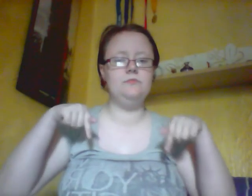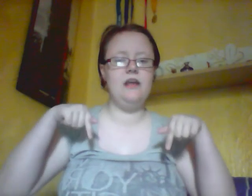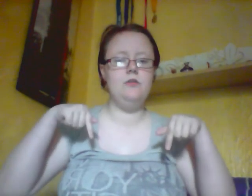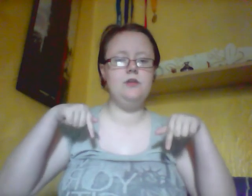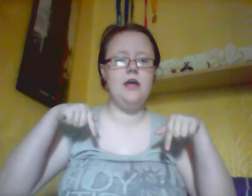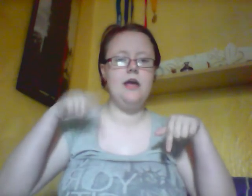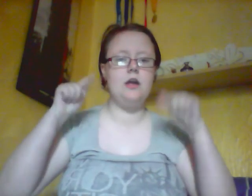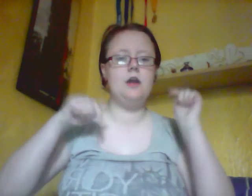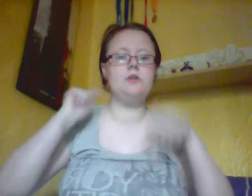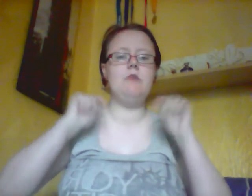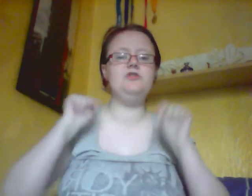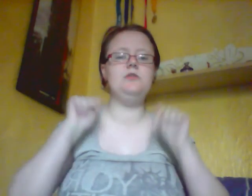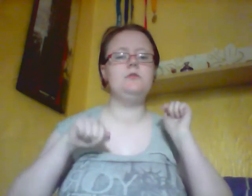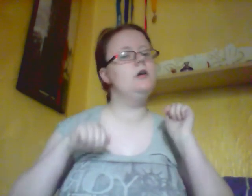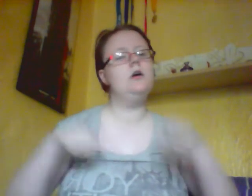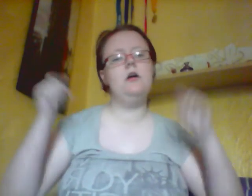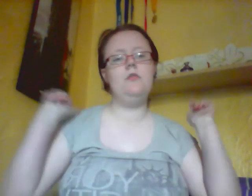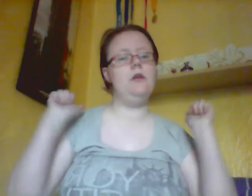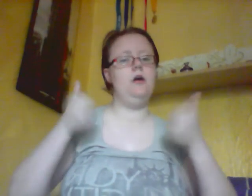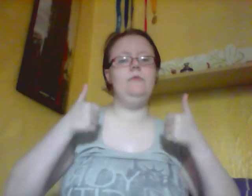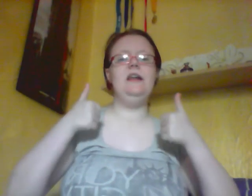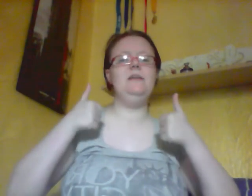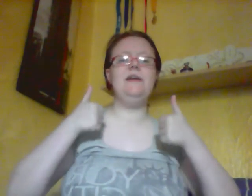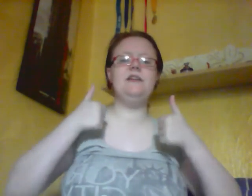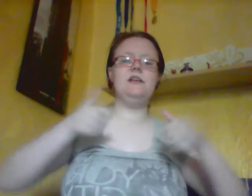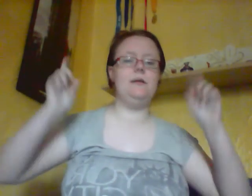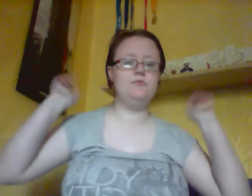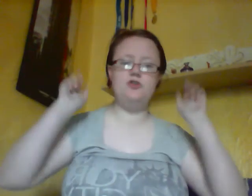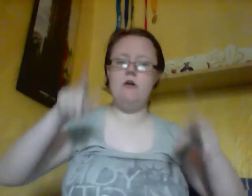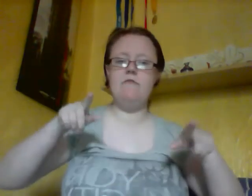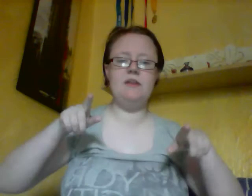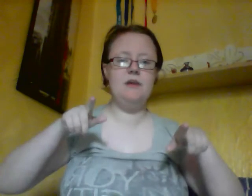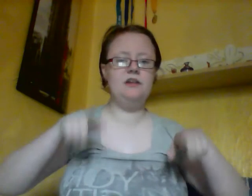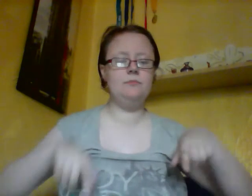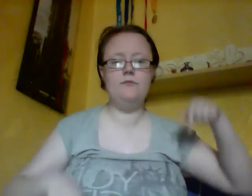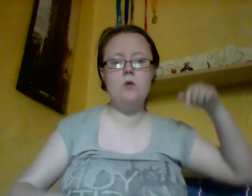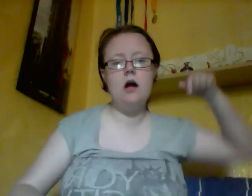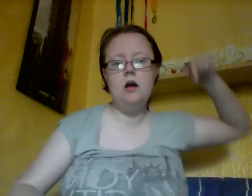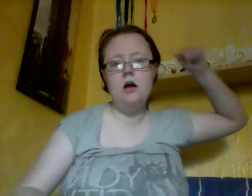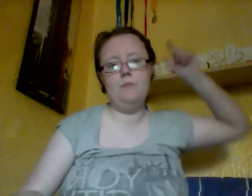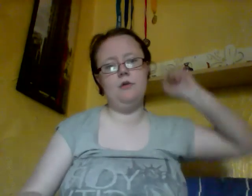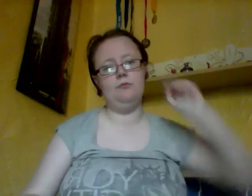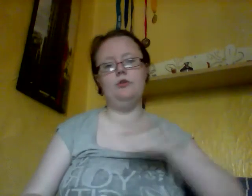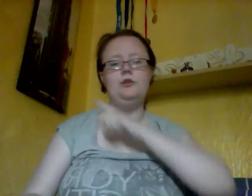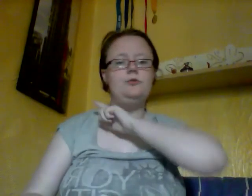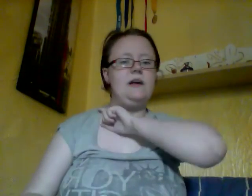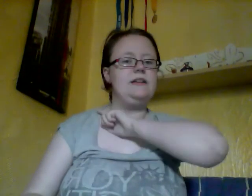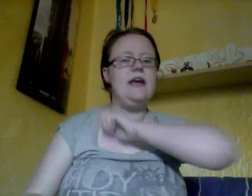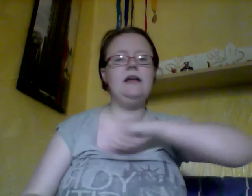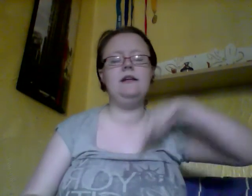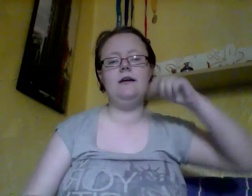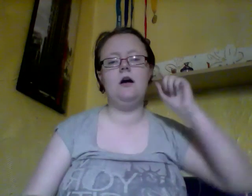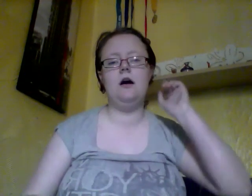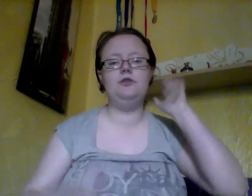down in the description. They're really amazing. I'm sure I've recommended them before, but I'm gonna do it again. They are just